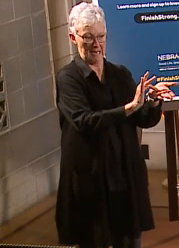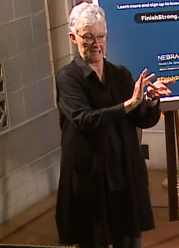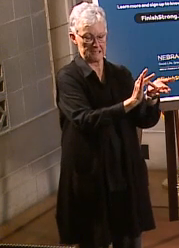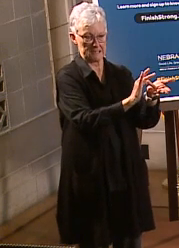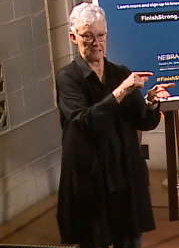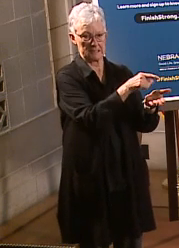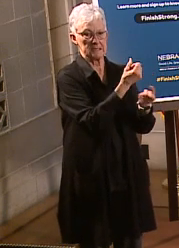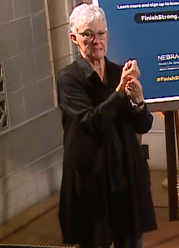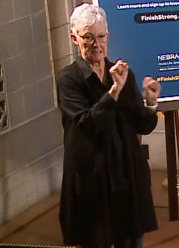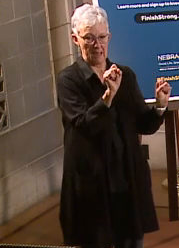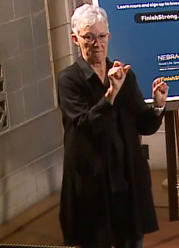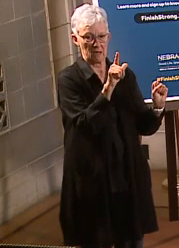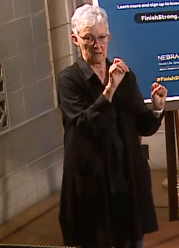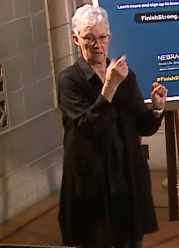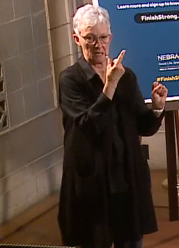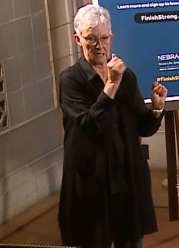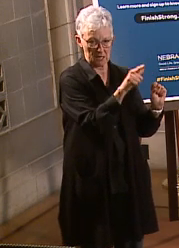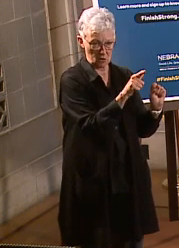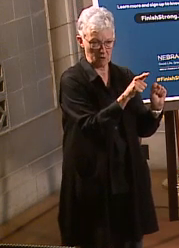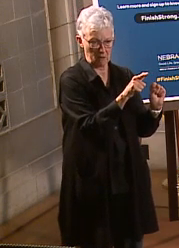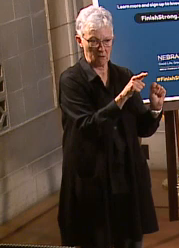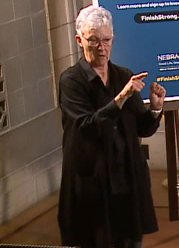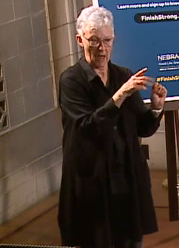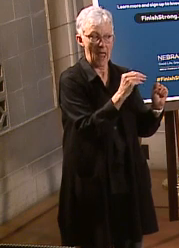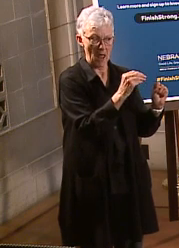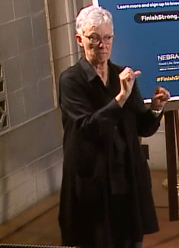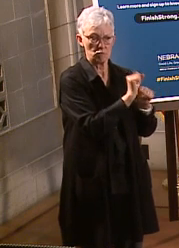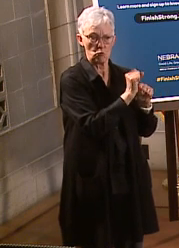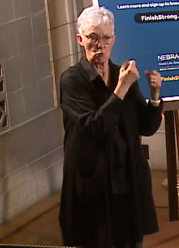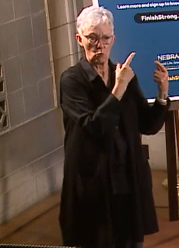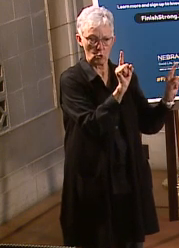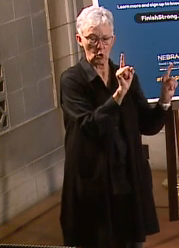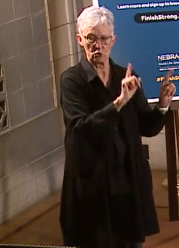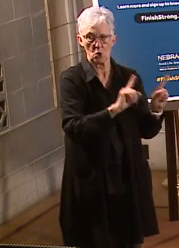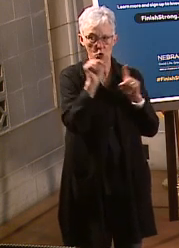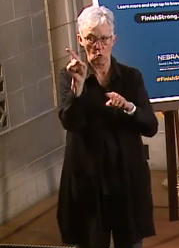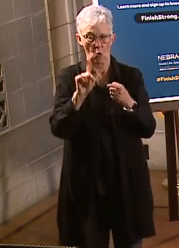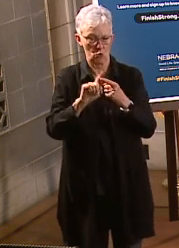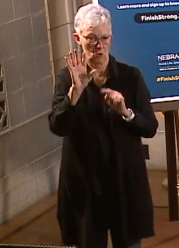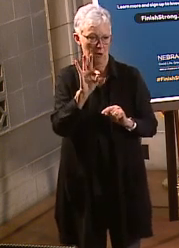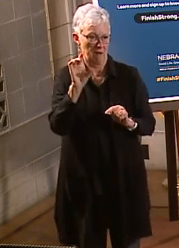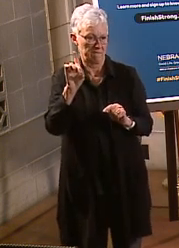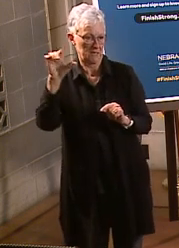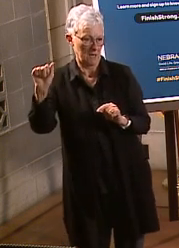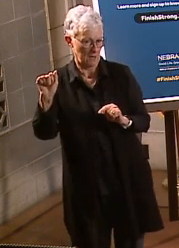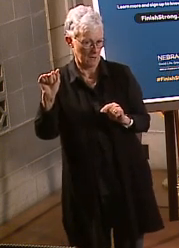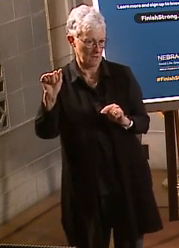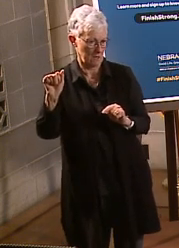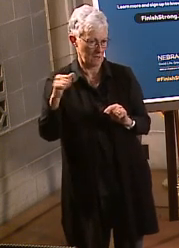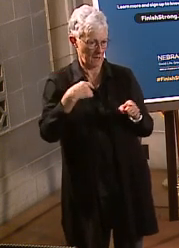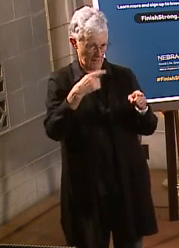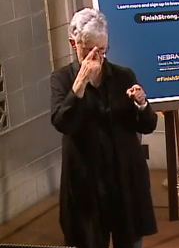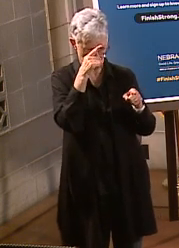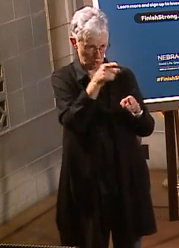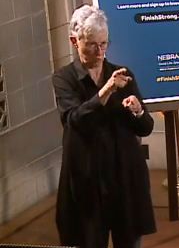legal, effective, and that's called go through the FDA. And as Dr. Antone pointed out previously, I think in one of